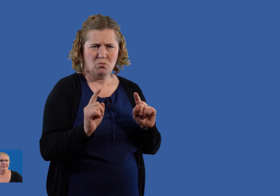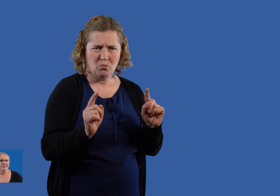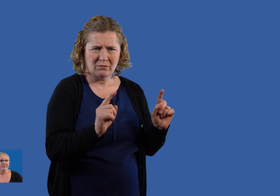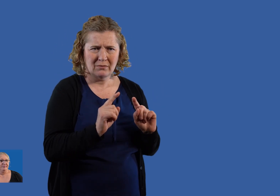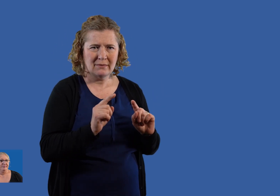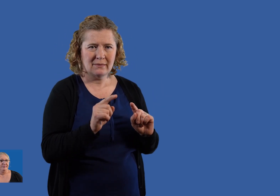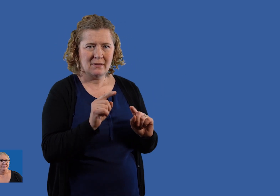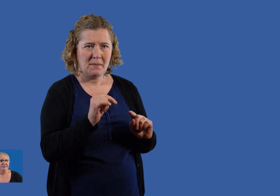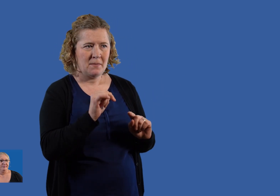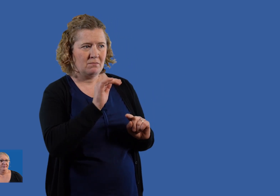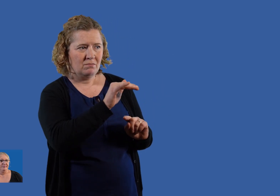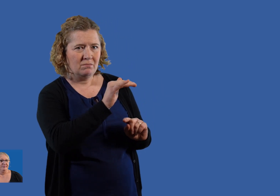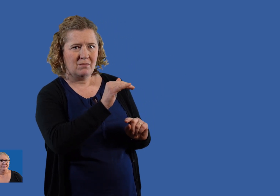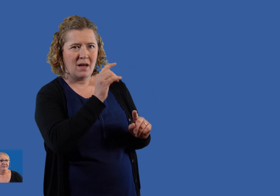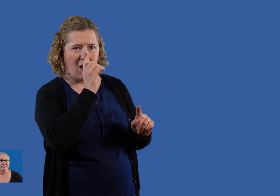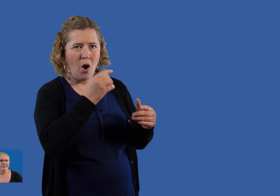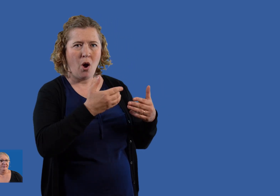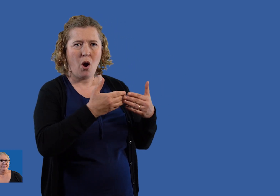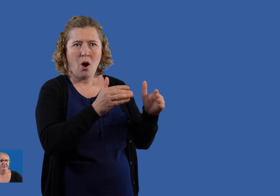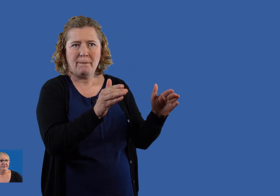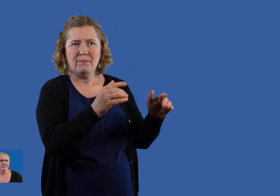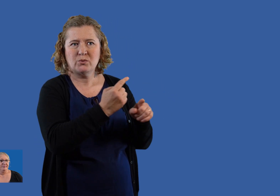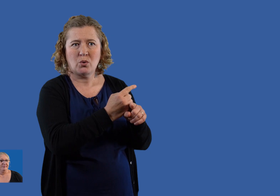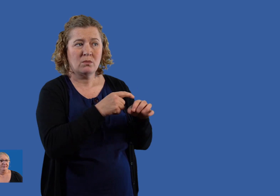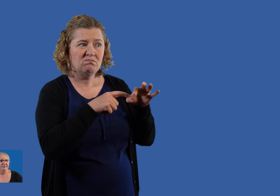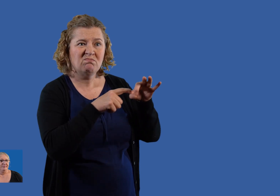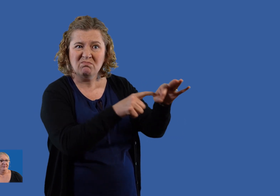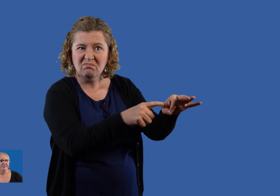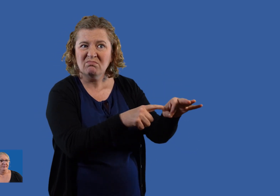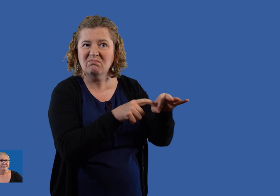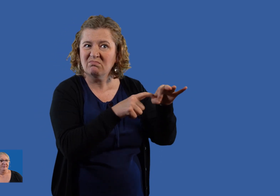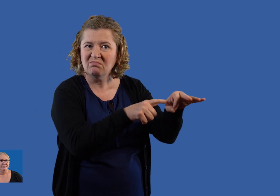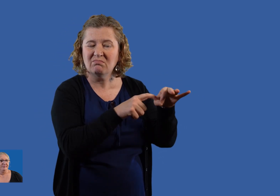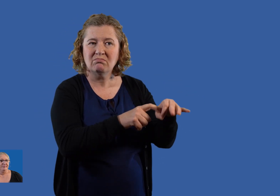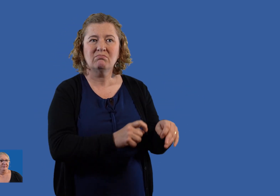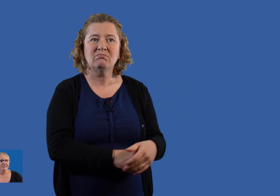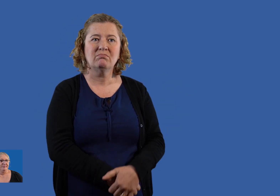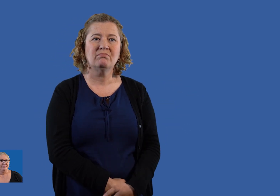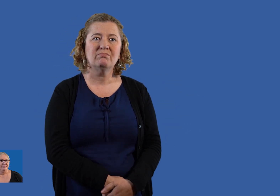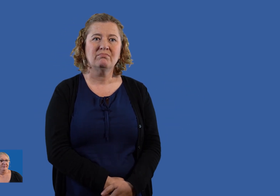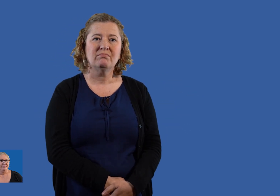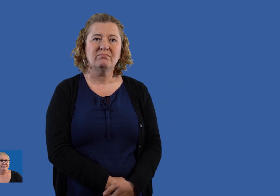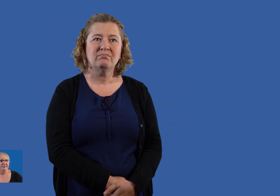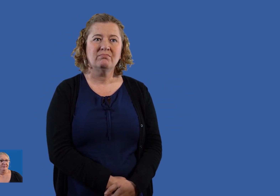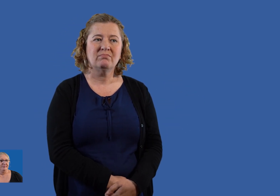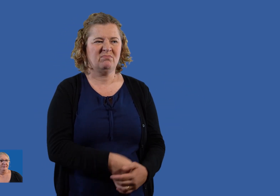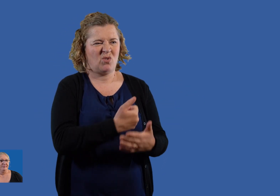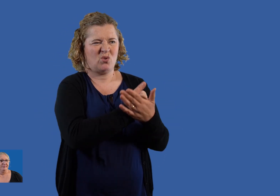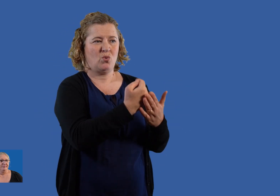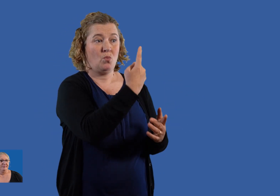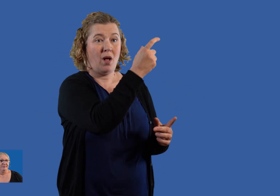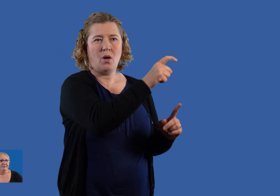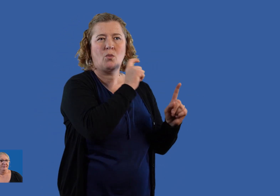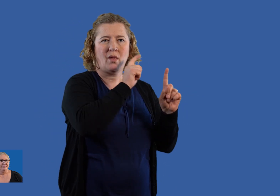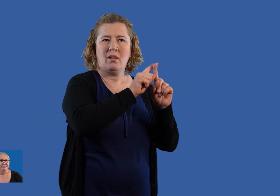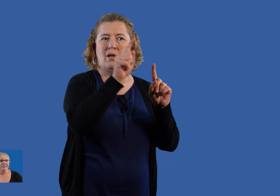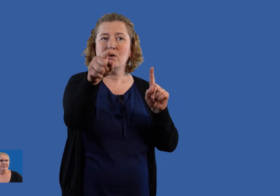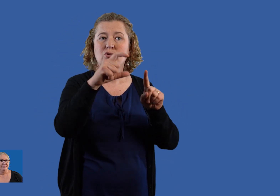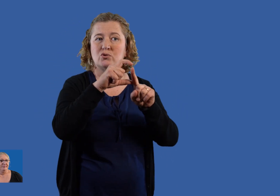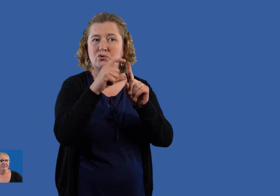you can help them by asking some questions. Normally, when a person goes to the doctor